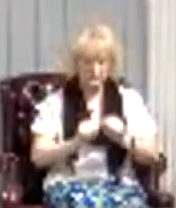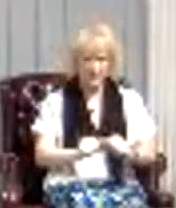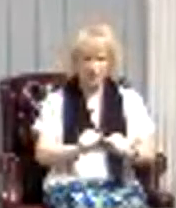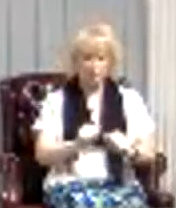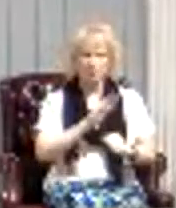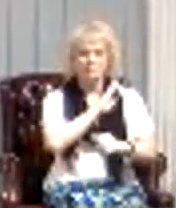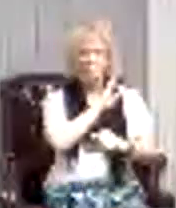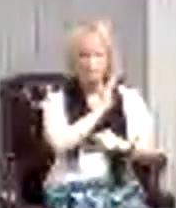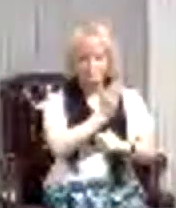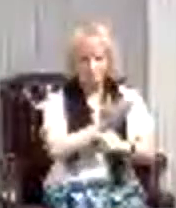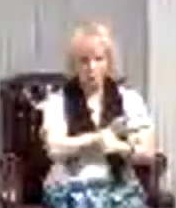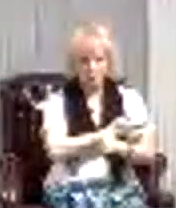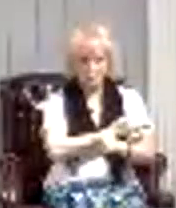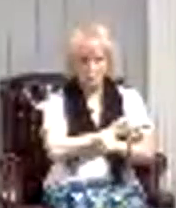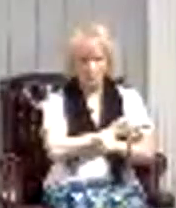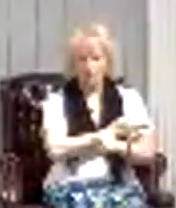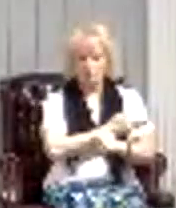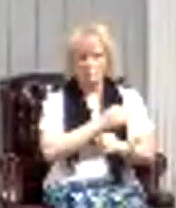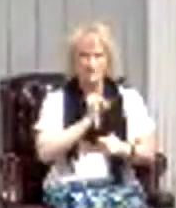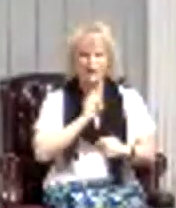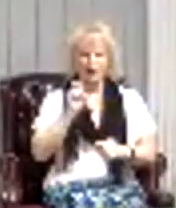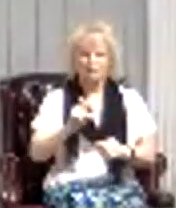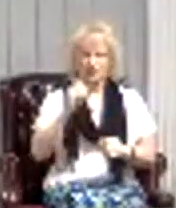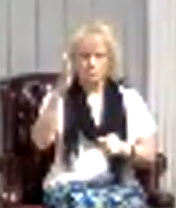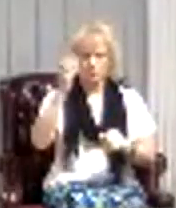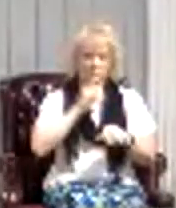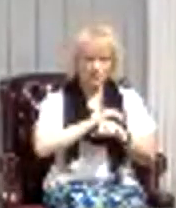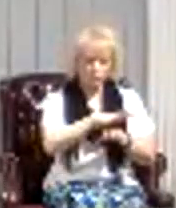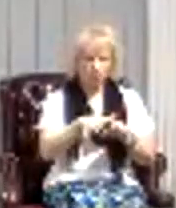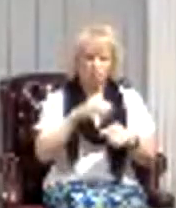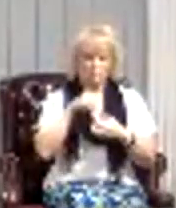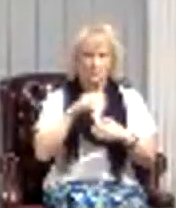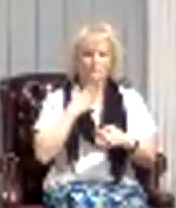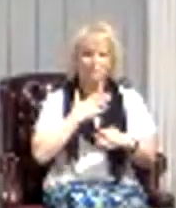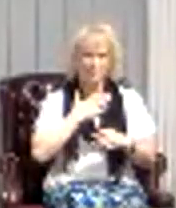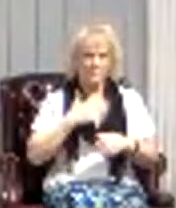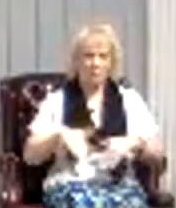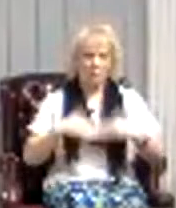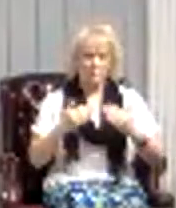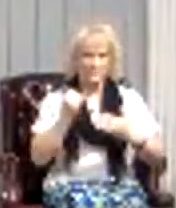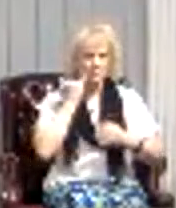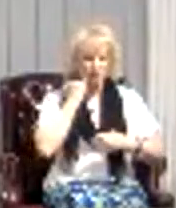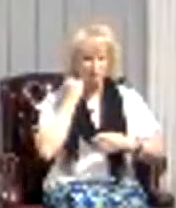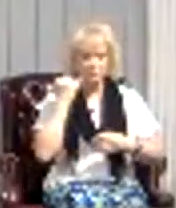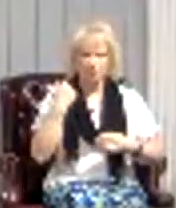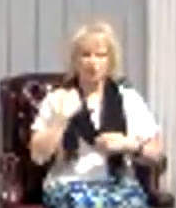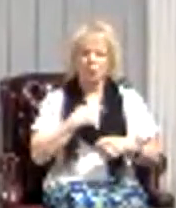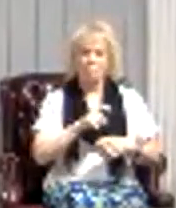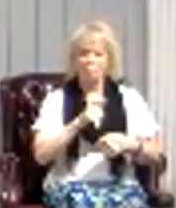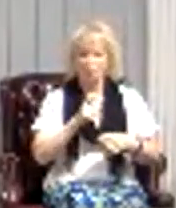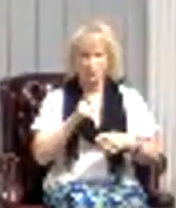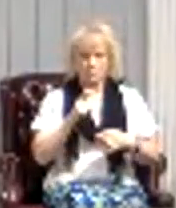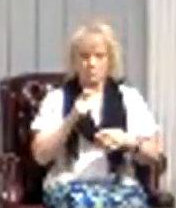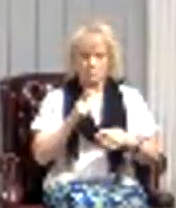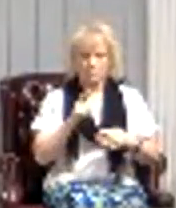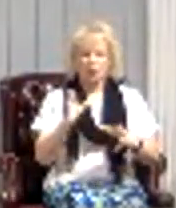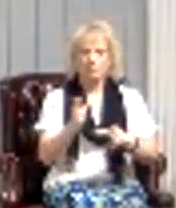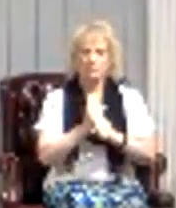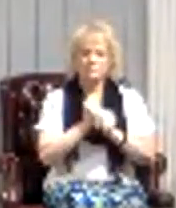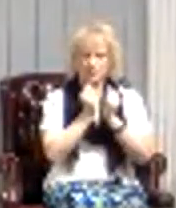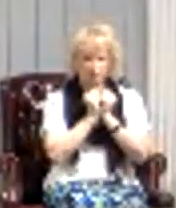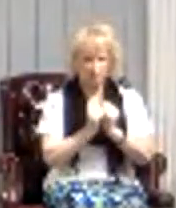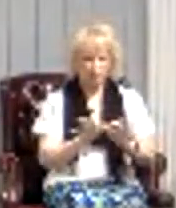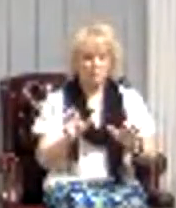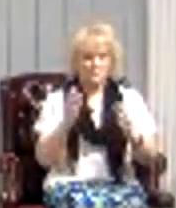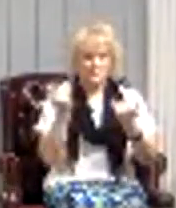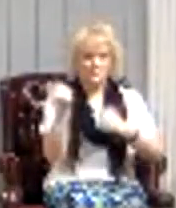your power. I need your influence in my life if we're going to receive a blessing today.